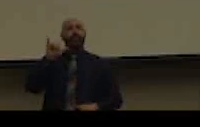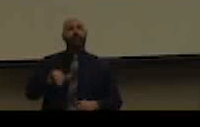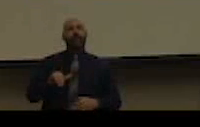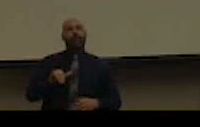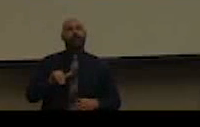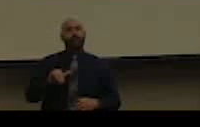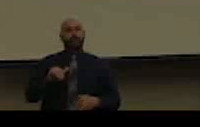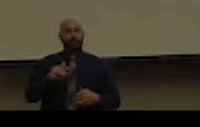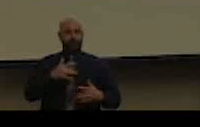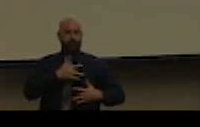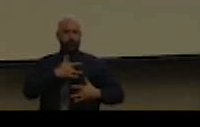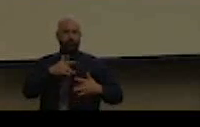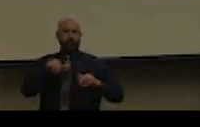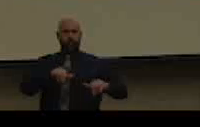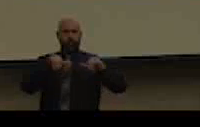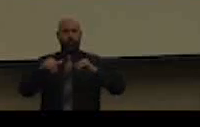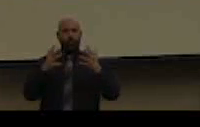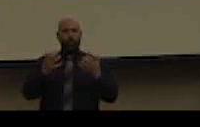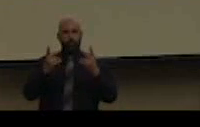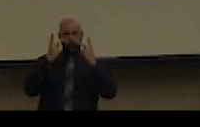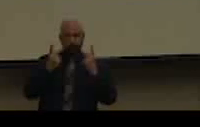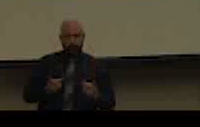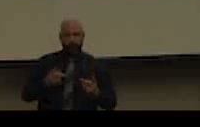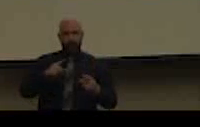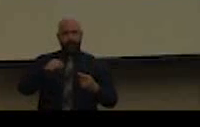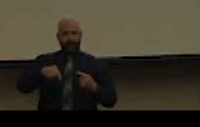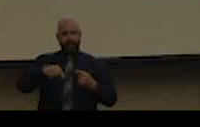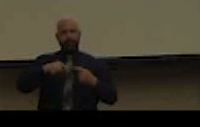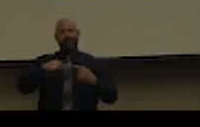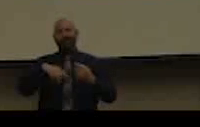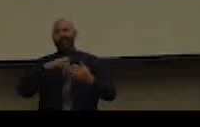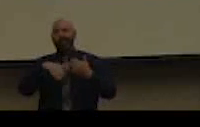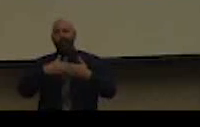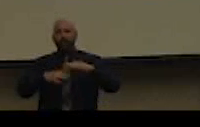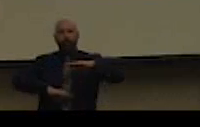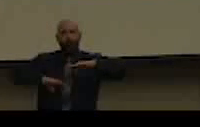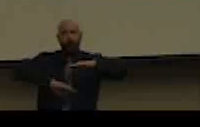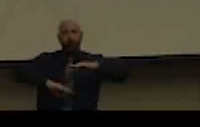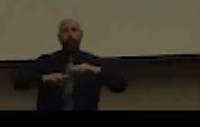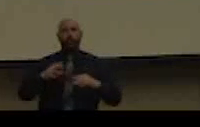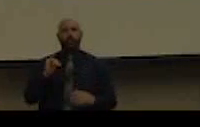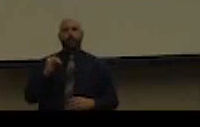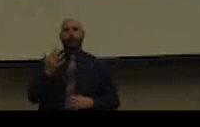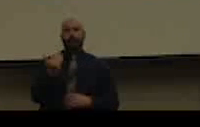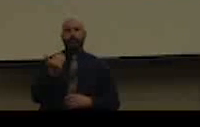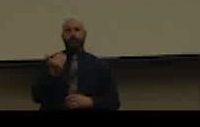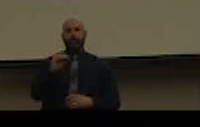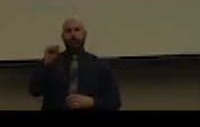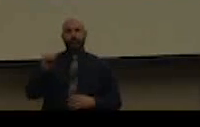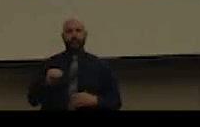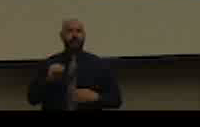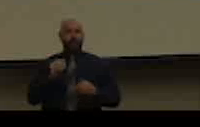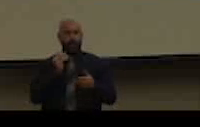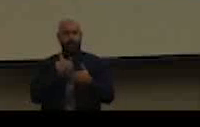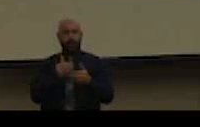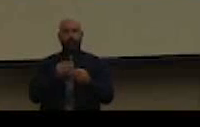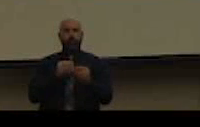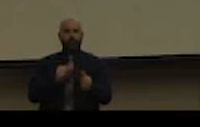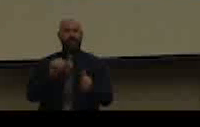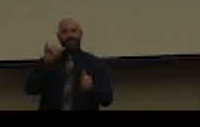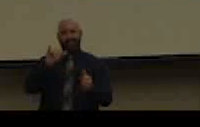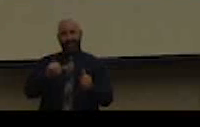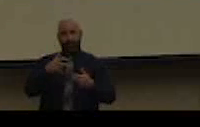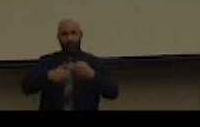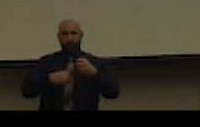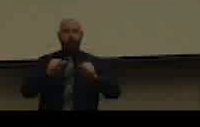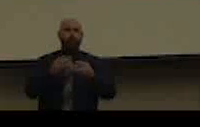is all preliminary, but that preliminarily there are still 15% approaching proficient, but that is a solvable problem. And we are